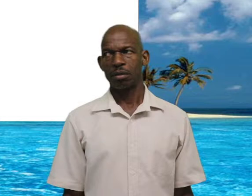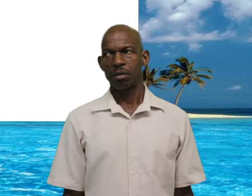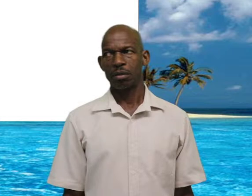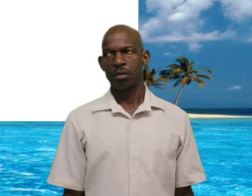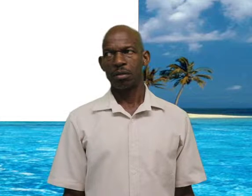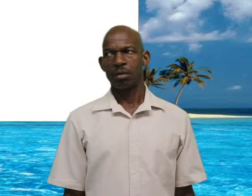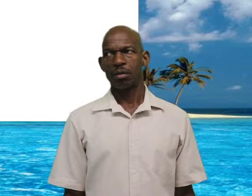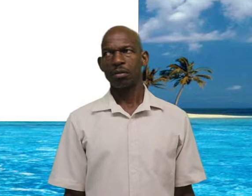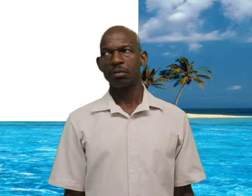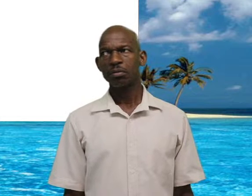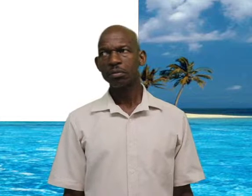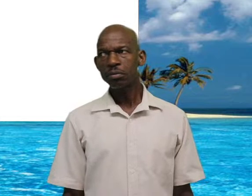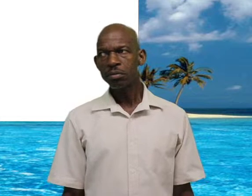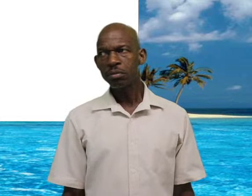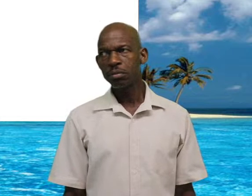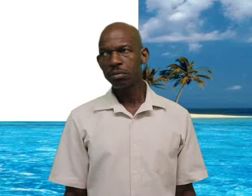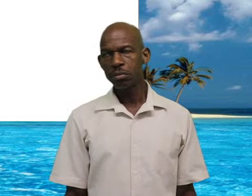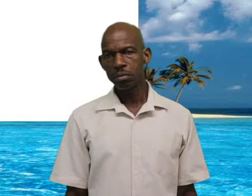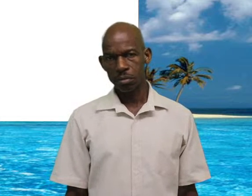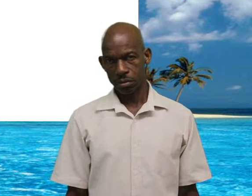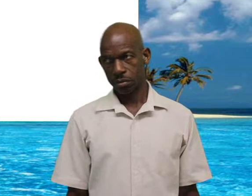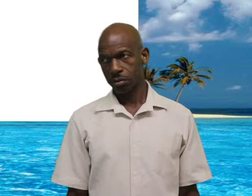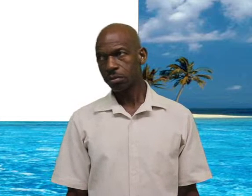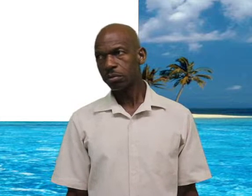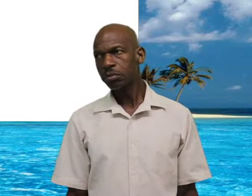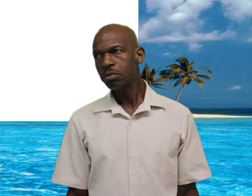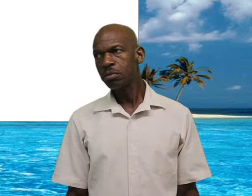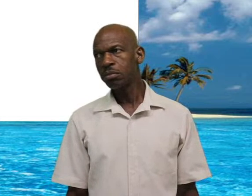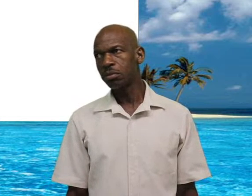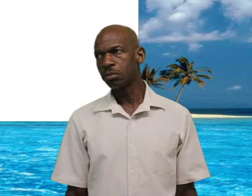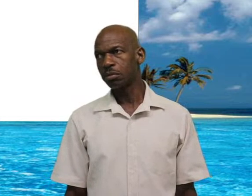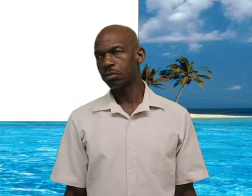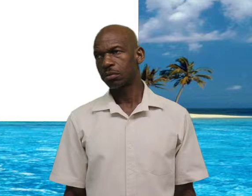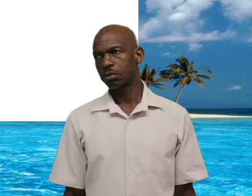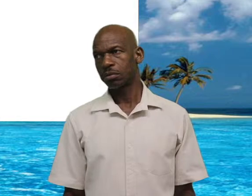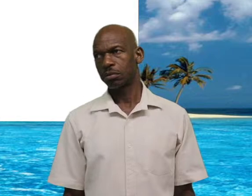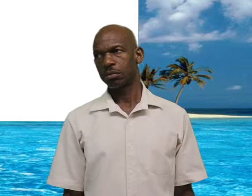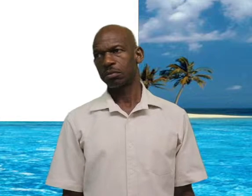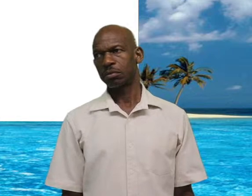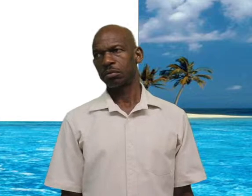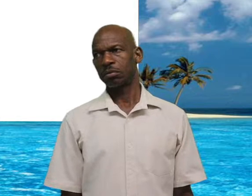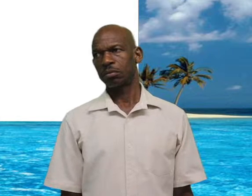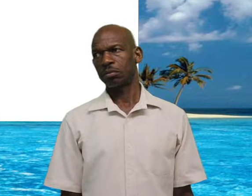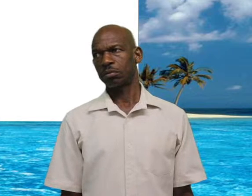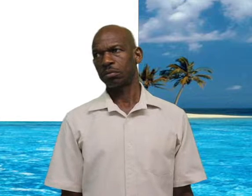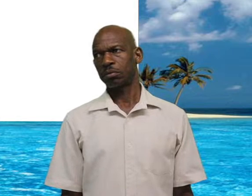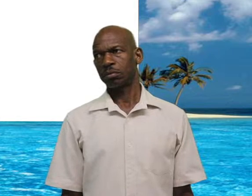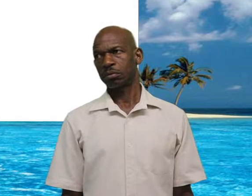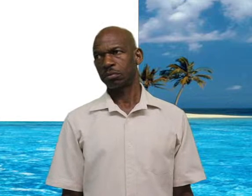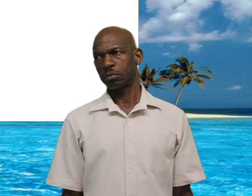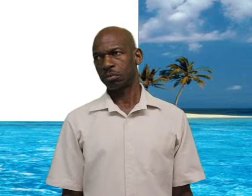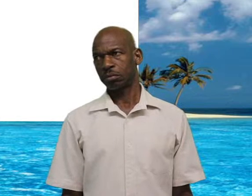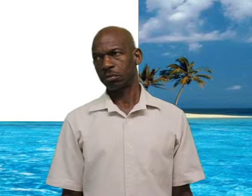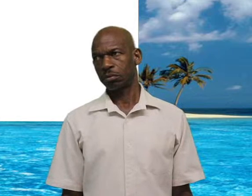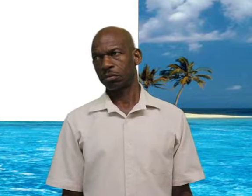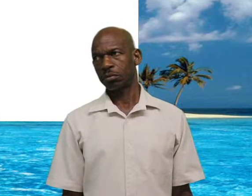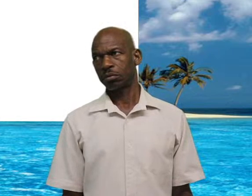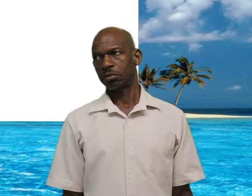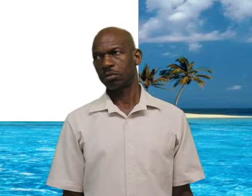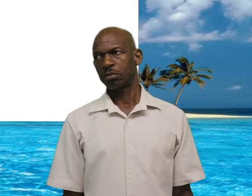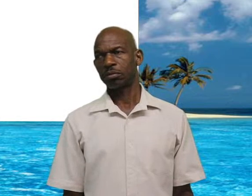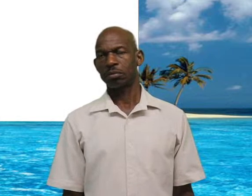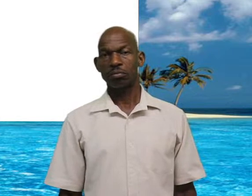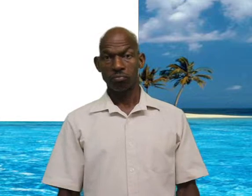That is the sentence. So you need to write over that sentence where you are, instead of writing the dogs, which